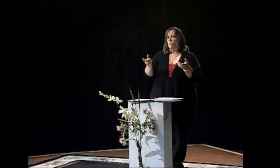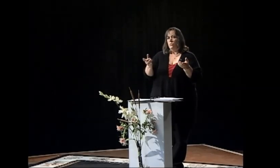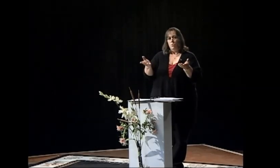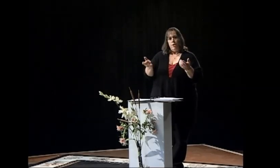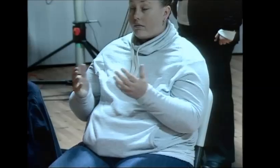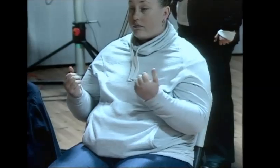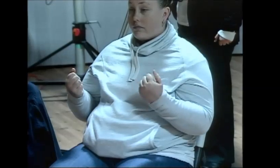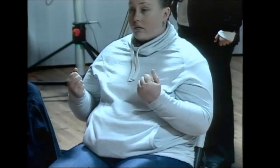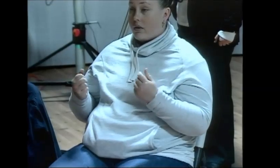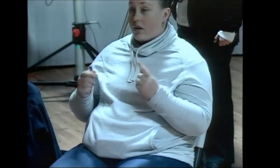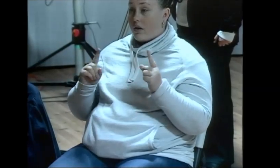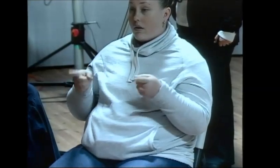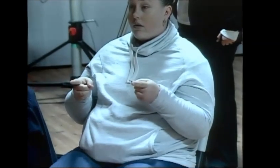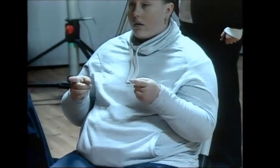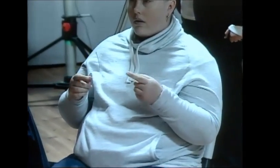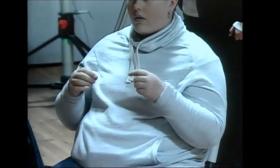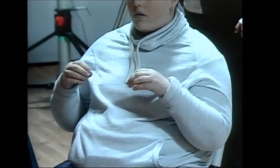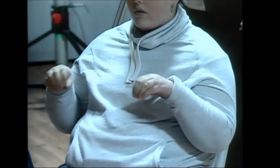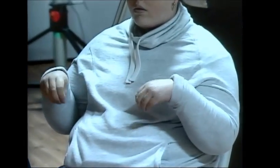where do you want to go? Maybe you want to go shopping.